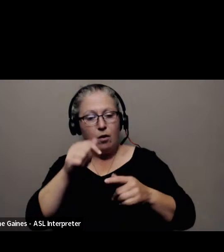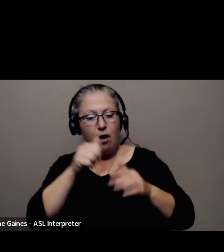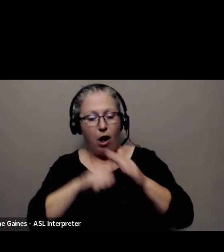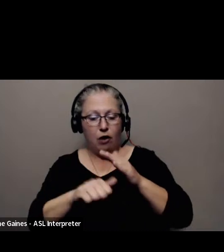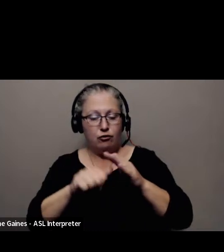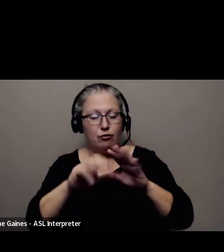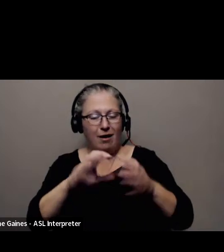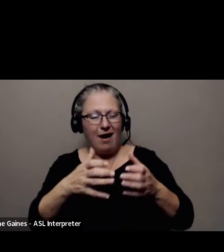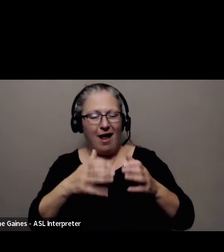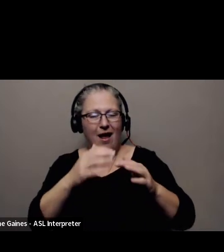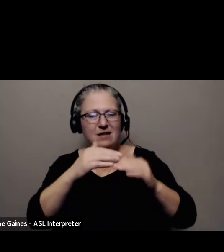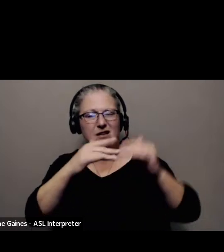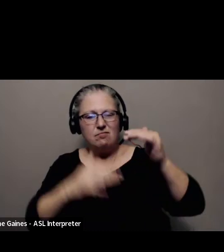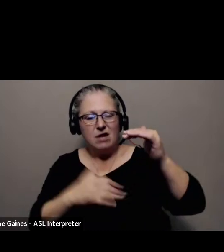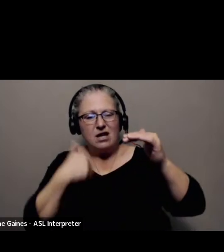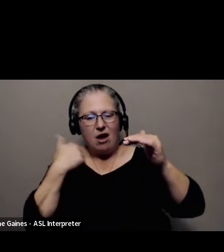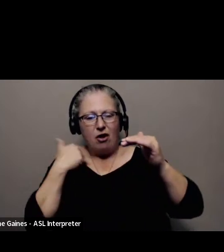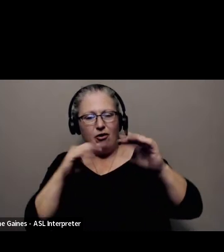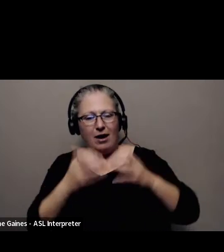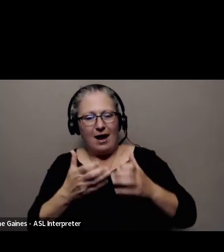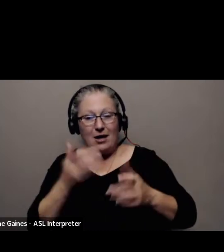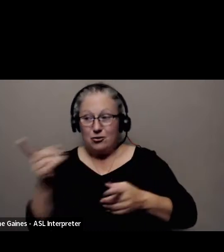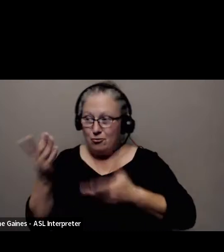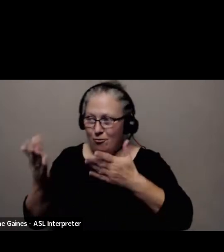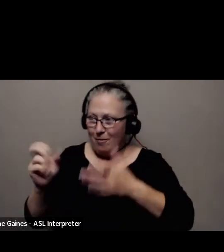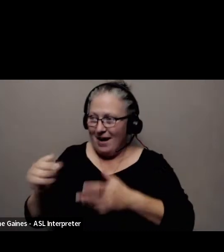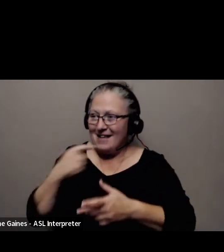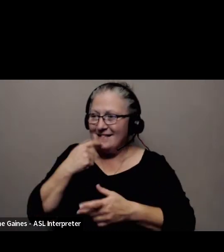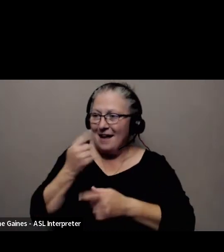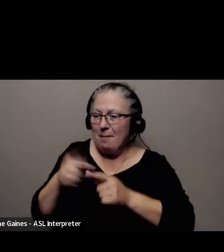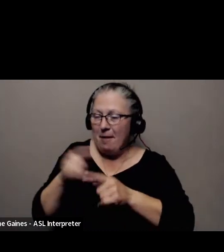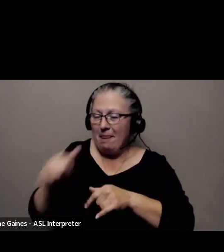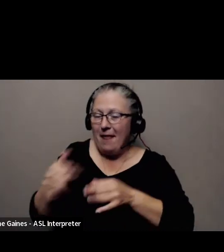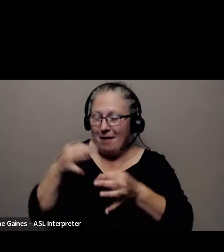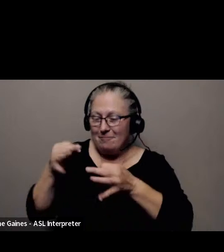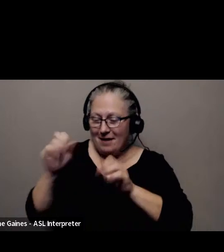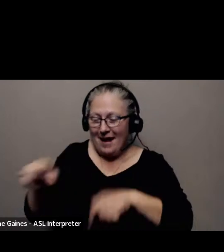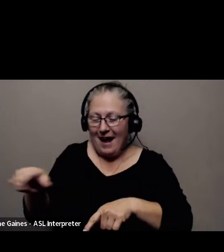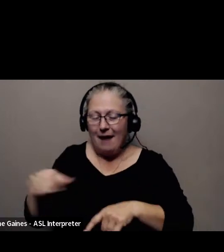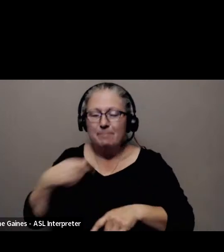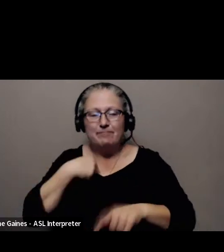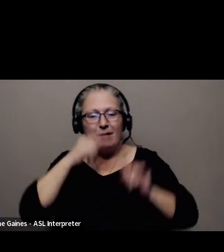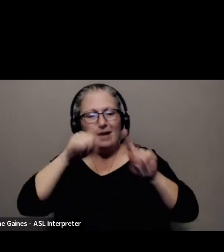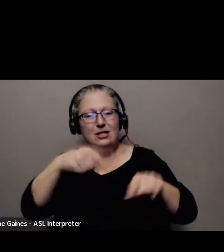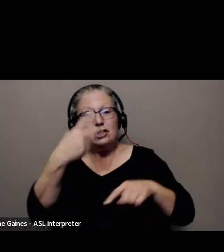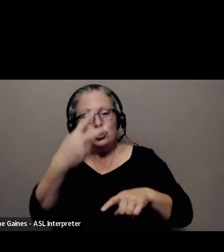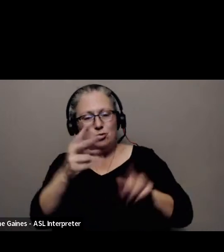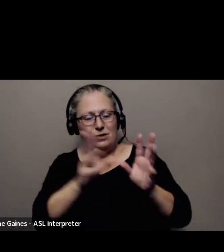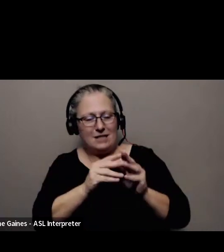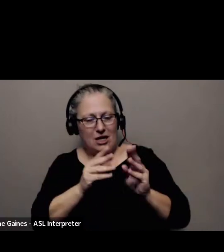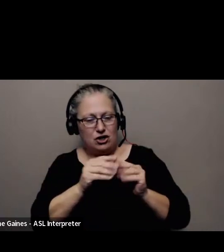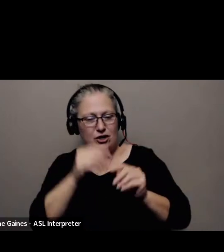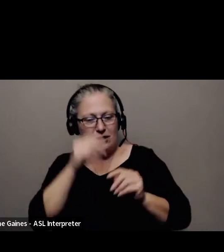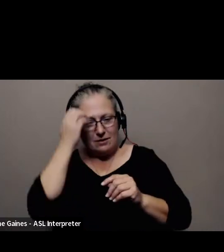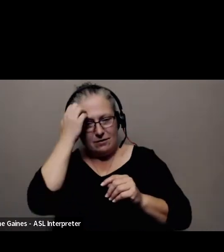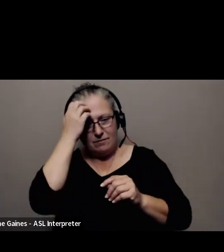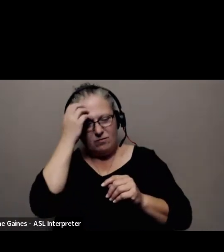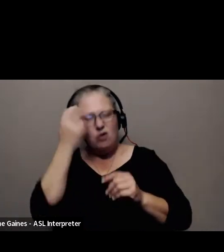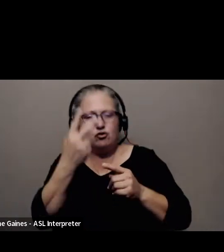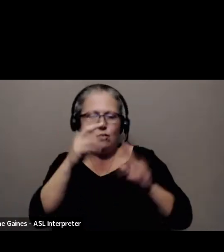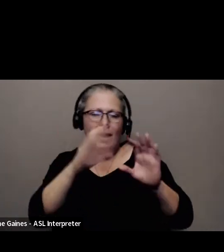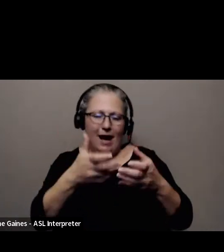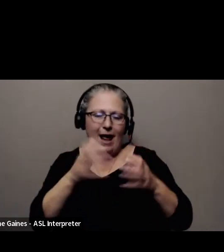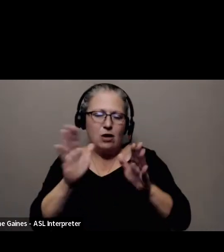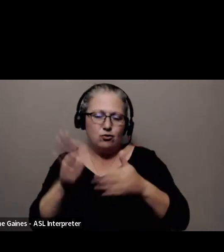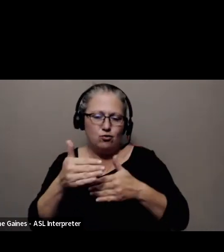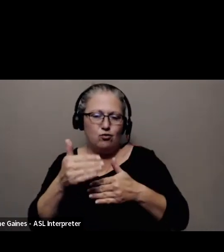underclassmen. You can probably say something about it too, but I attended 2 sessions or 2